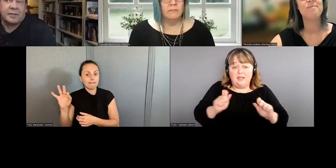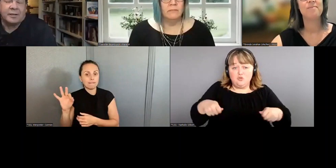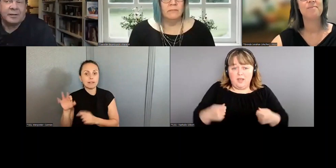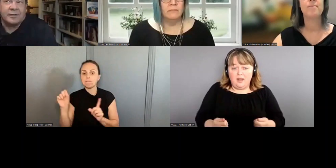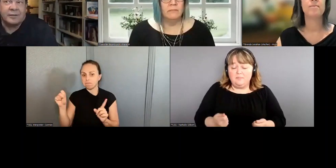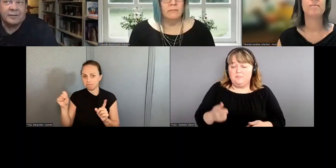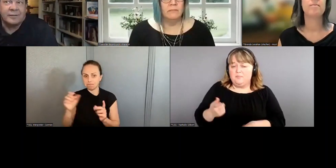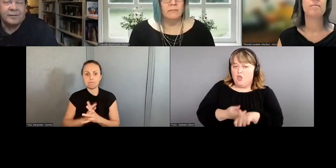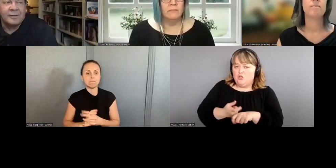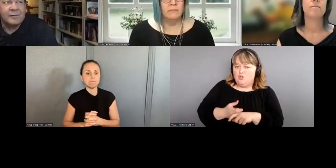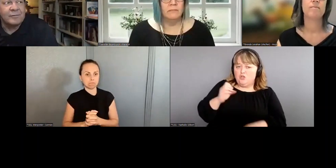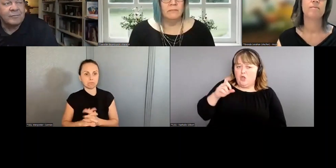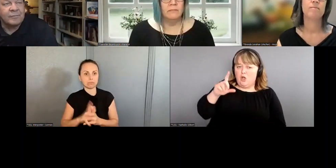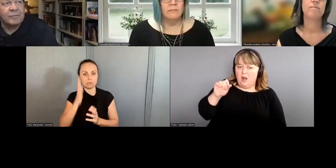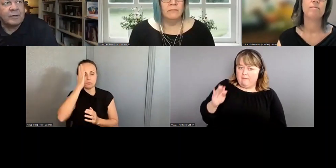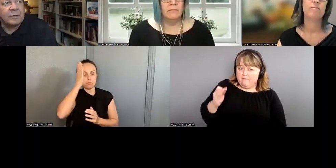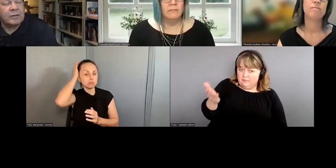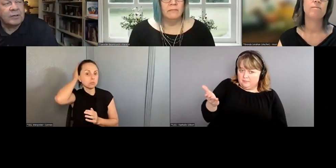think